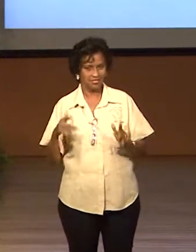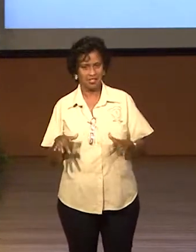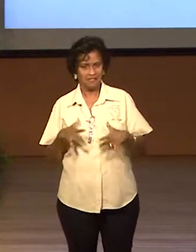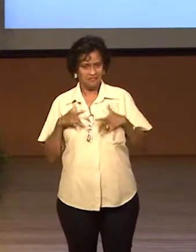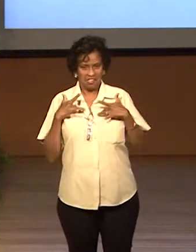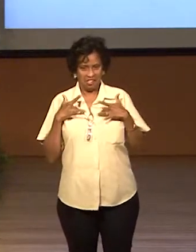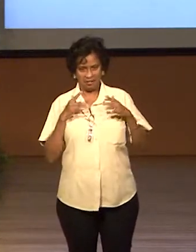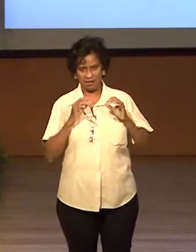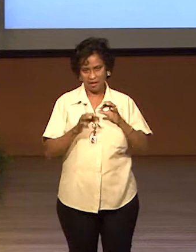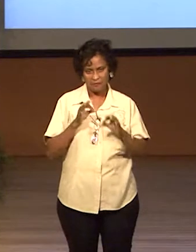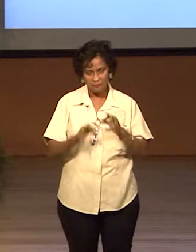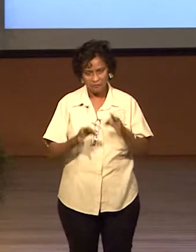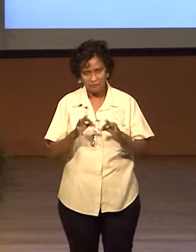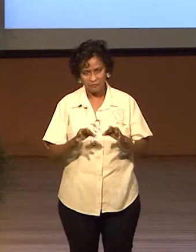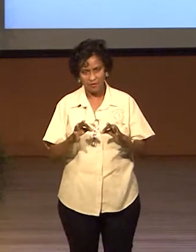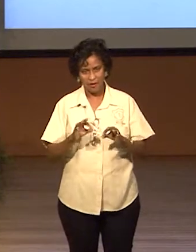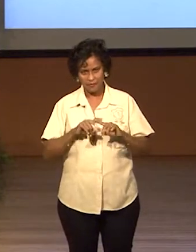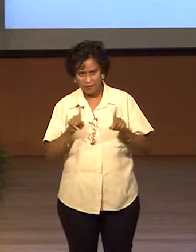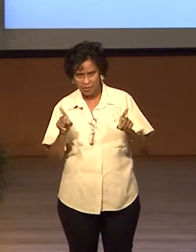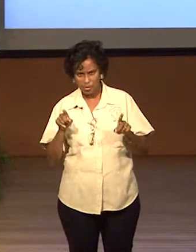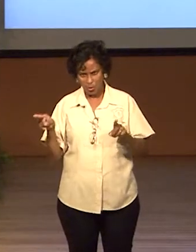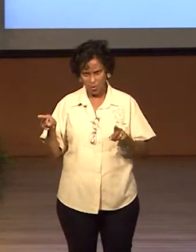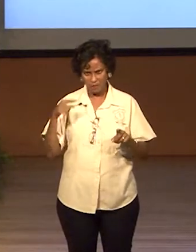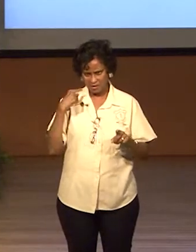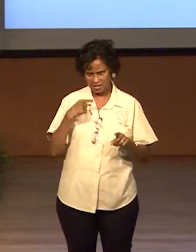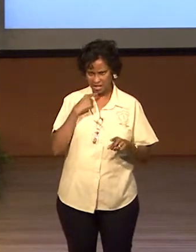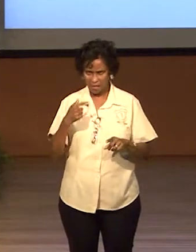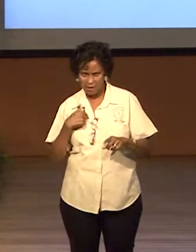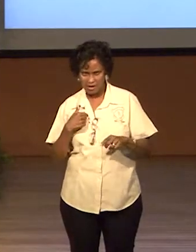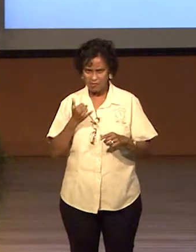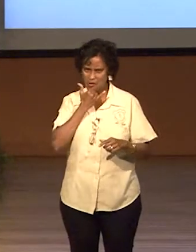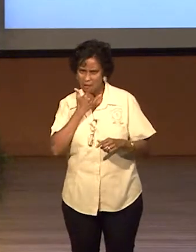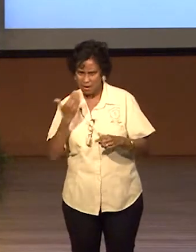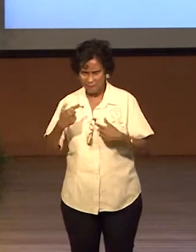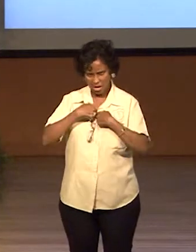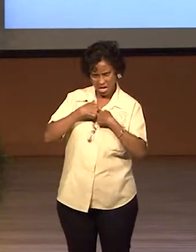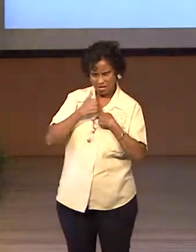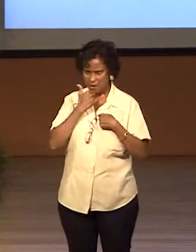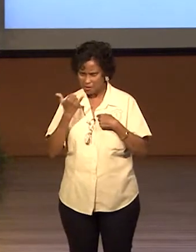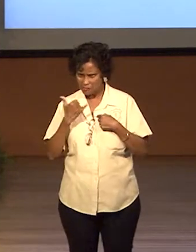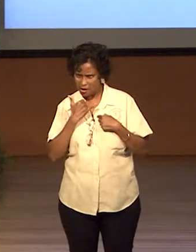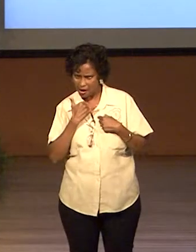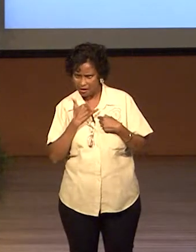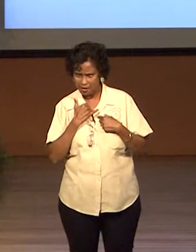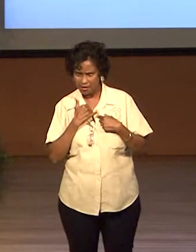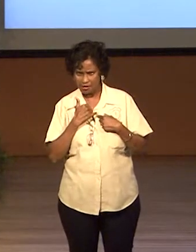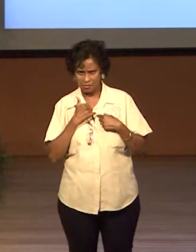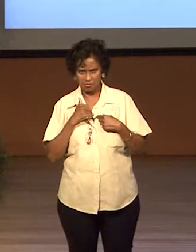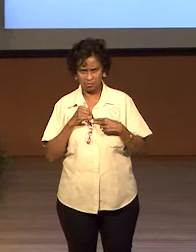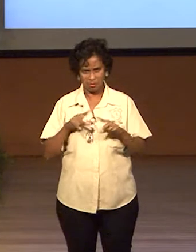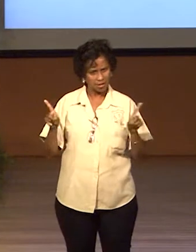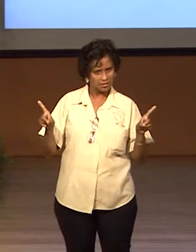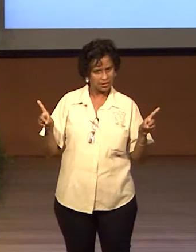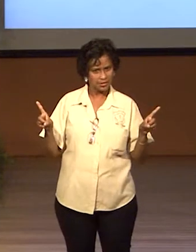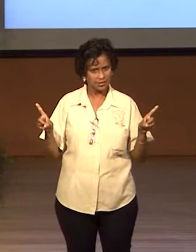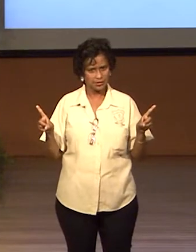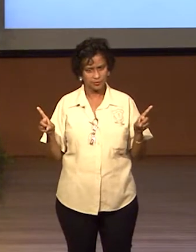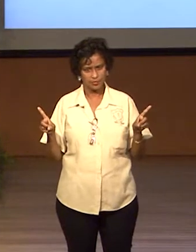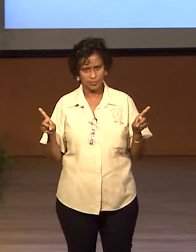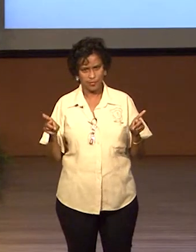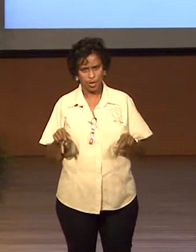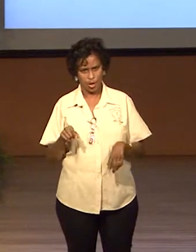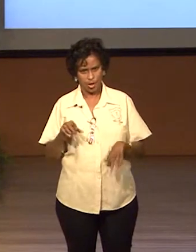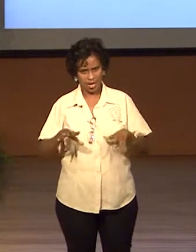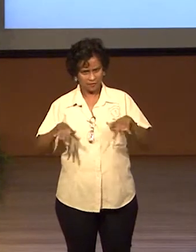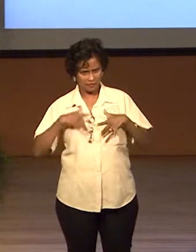They would feel that you're saying that there's something wrong with them. You're saying that they're likely to be mad. And I mean,